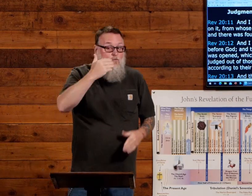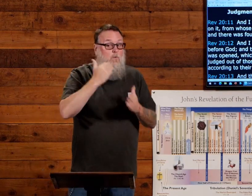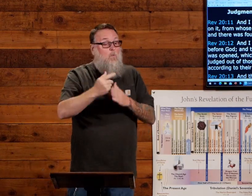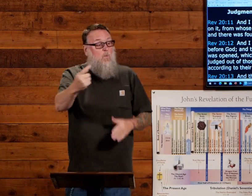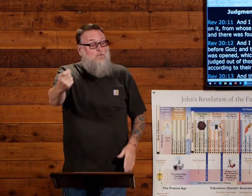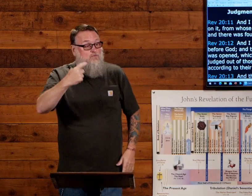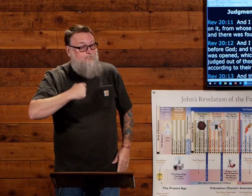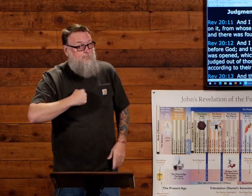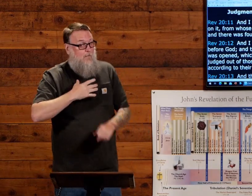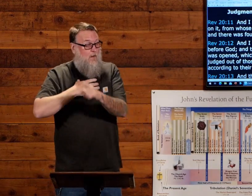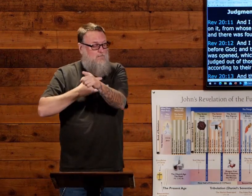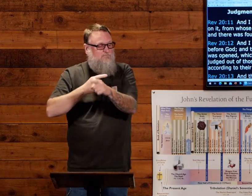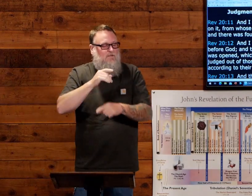So she has a good question. She said,